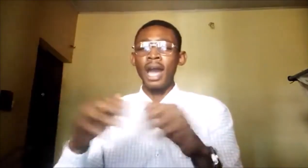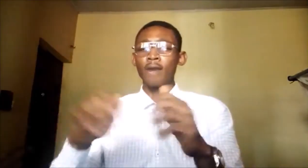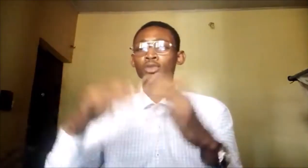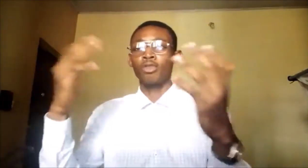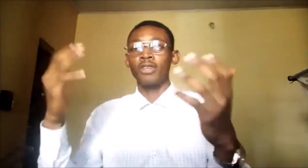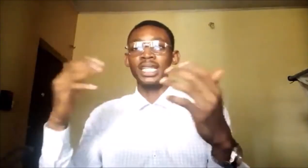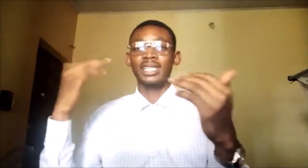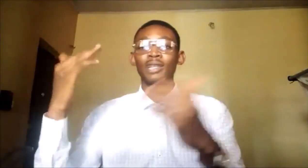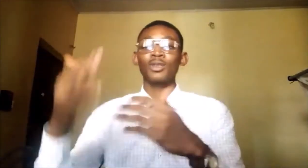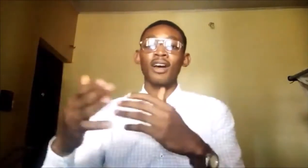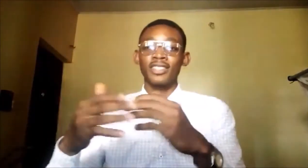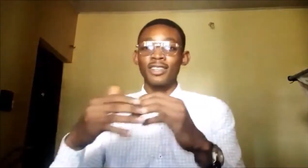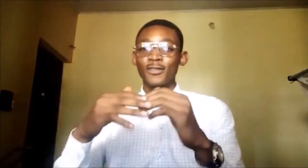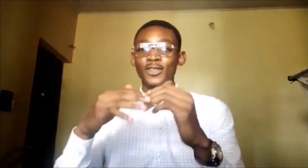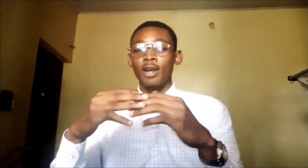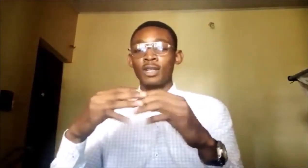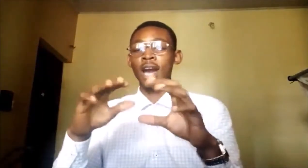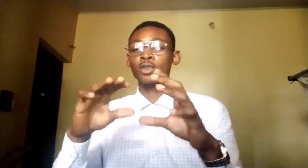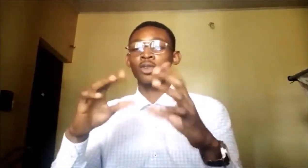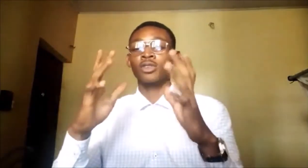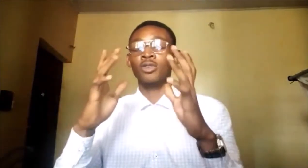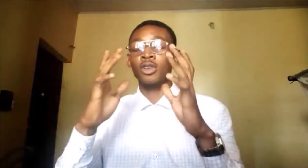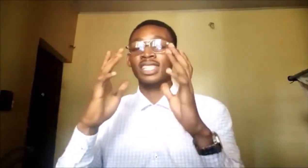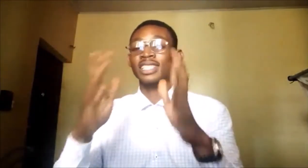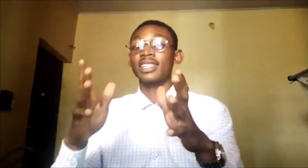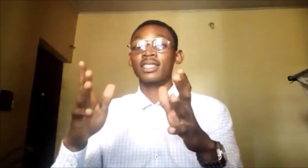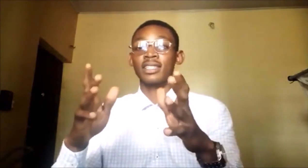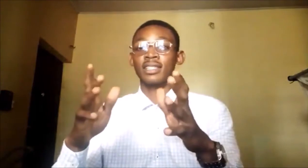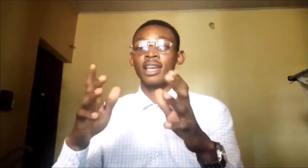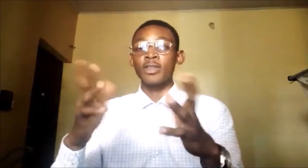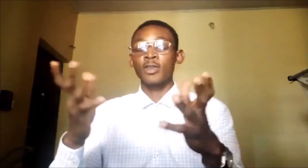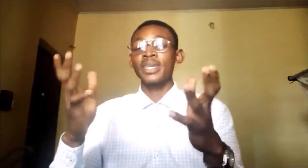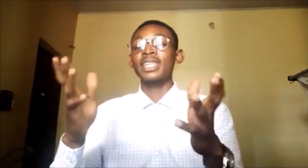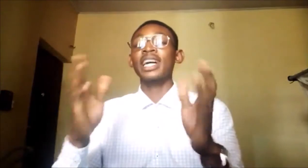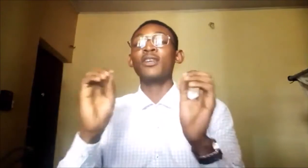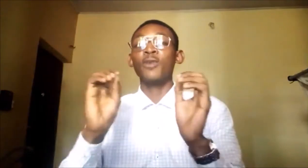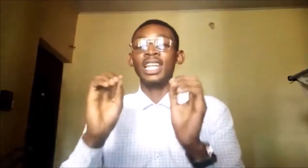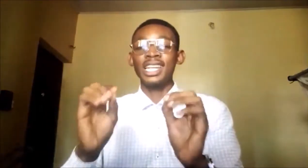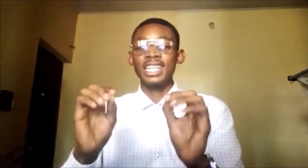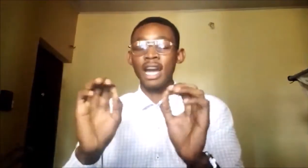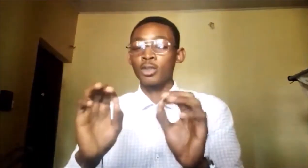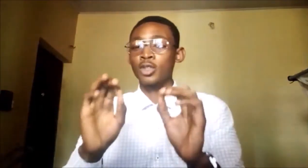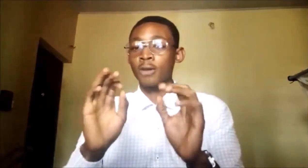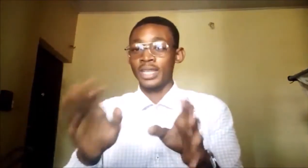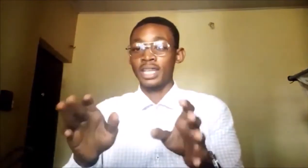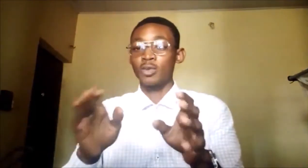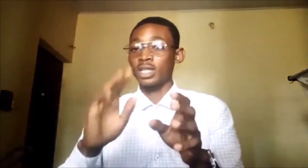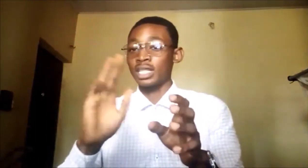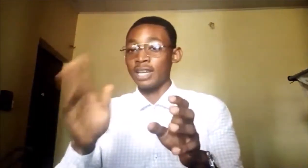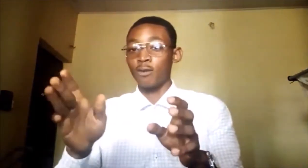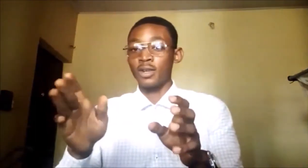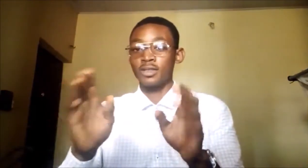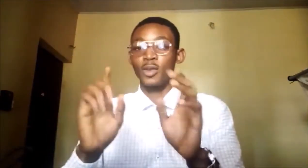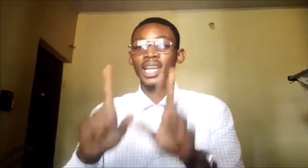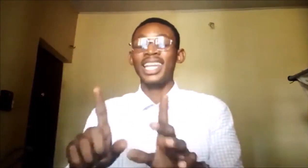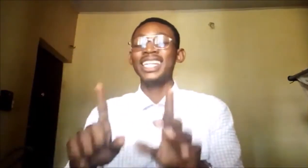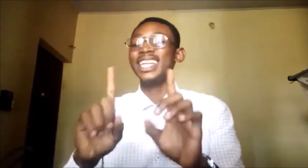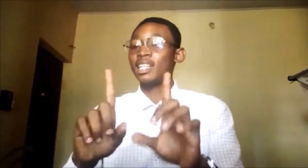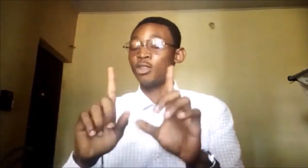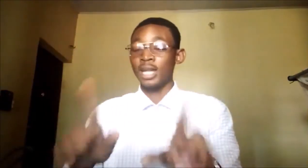to greet, salute ourselves, and how to construct sentences. So basically, we are learning how to communicate with the deaf ones. We are learning a new